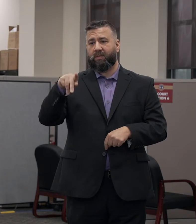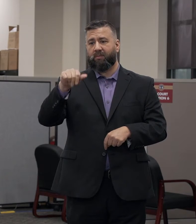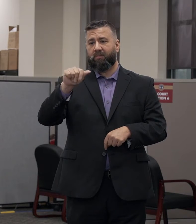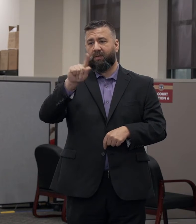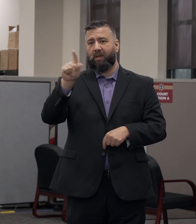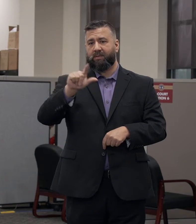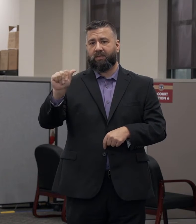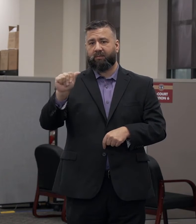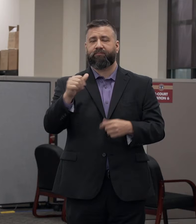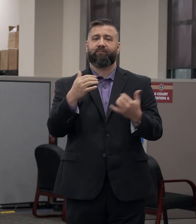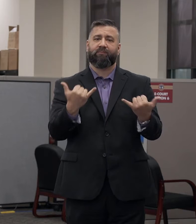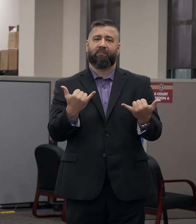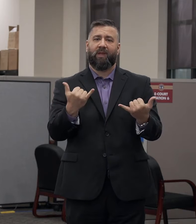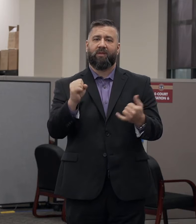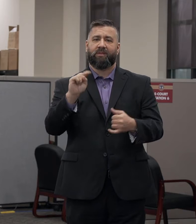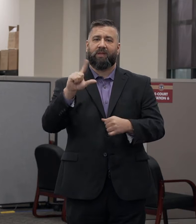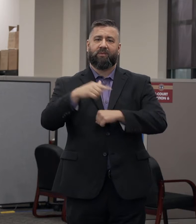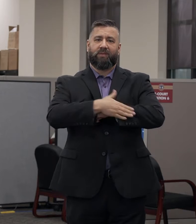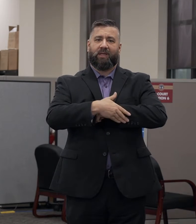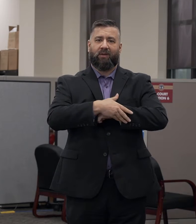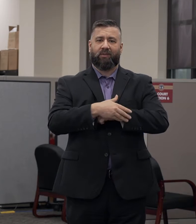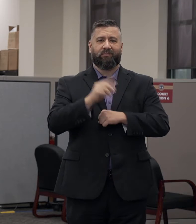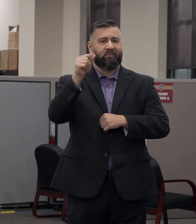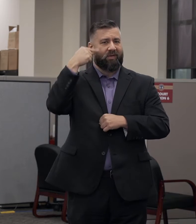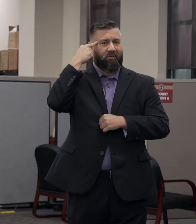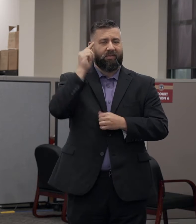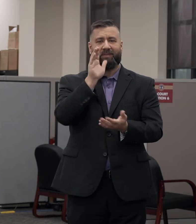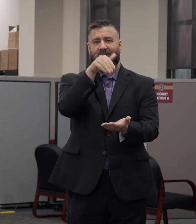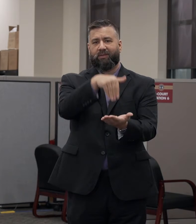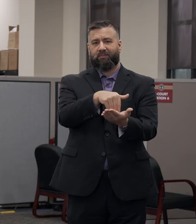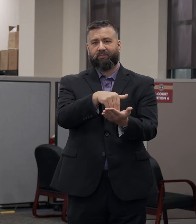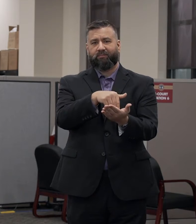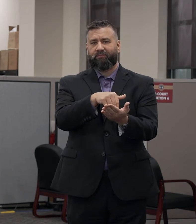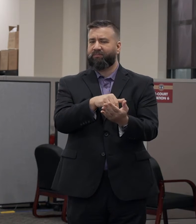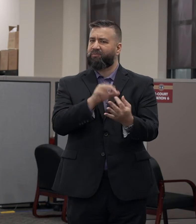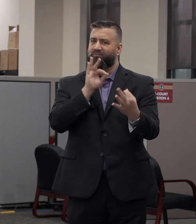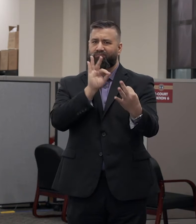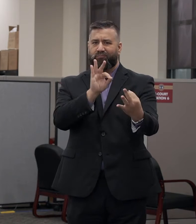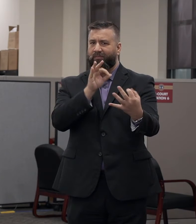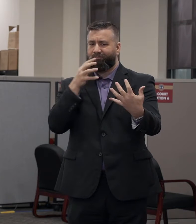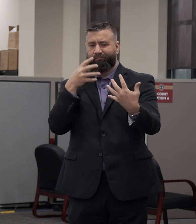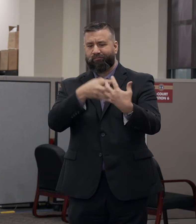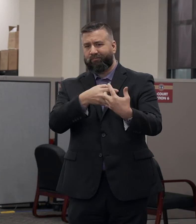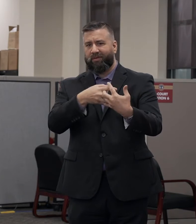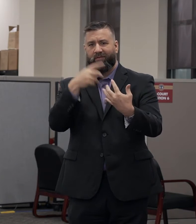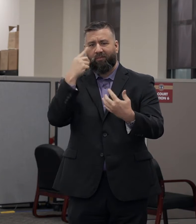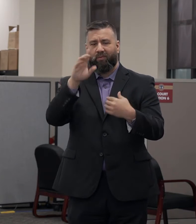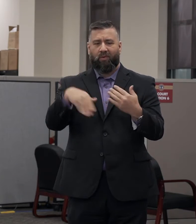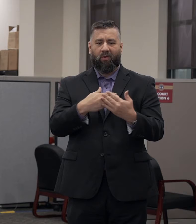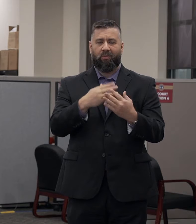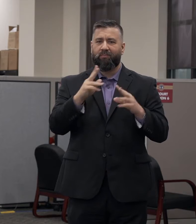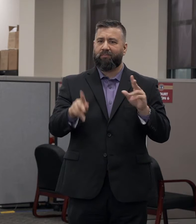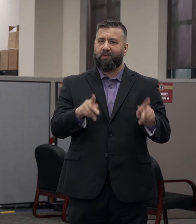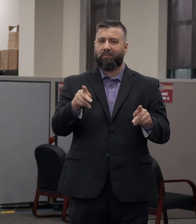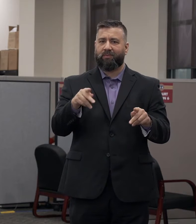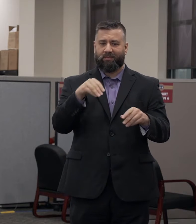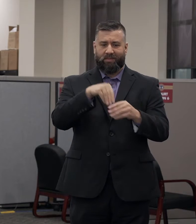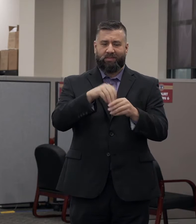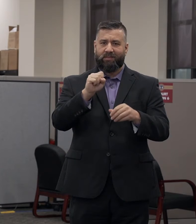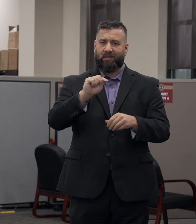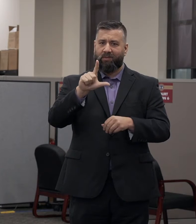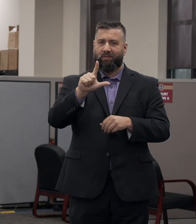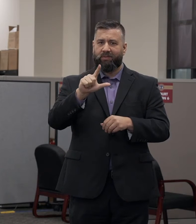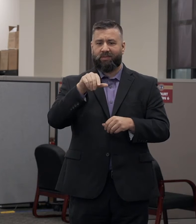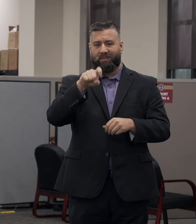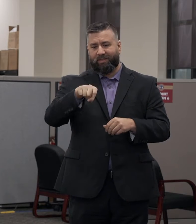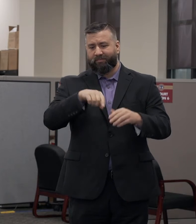Center. It turned out to be the perfect fit for the thousands of folks in this county who need access to our courts.